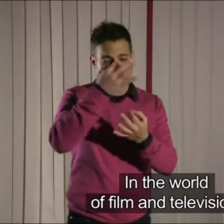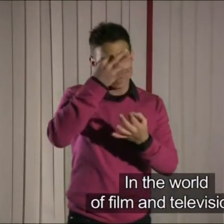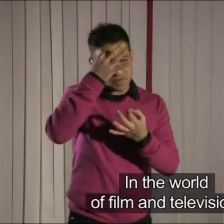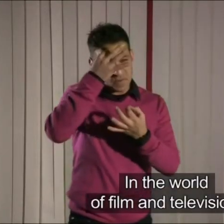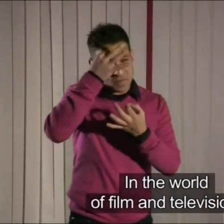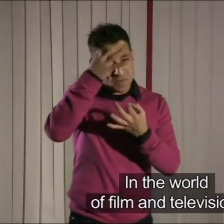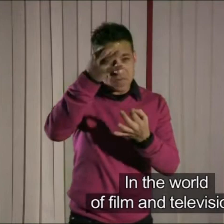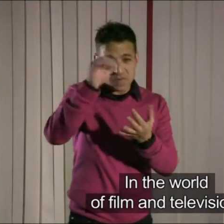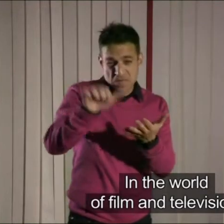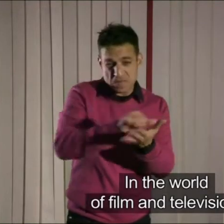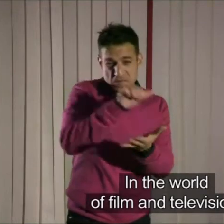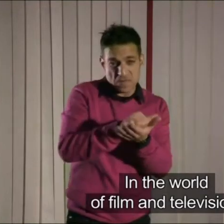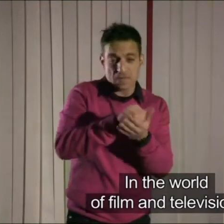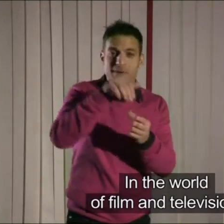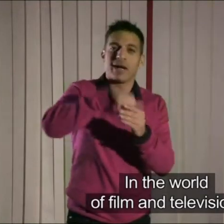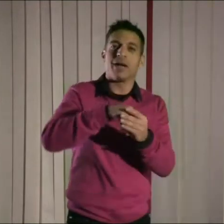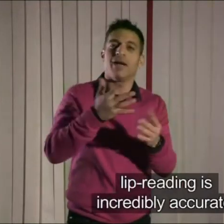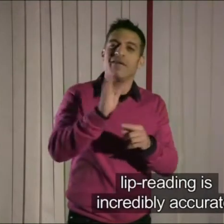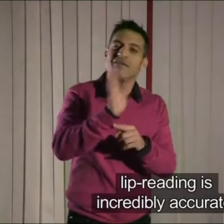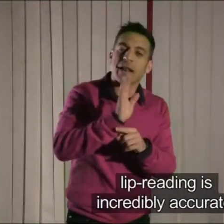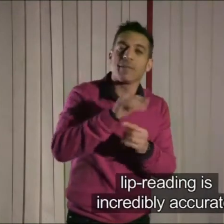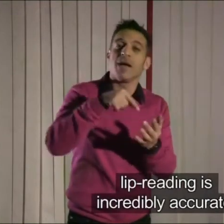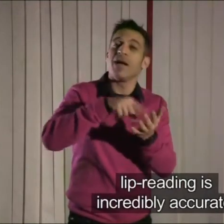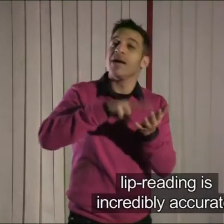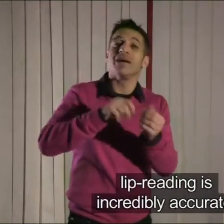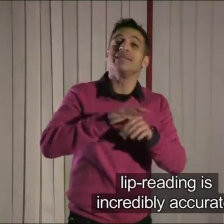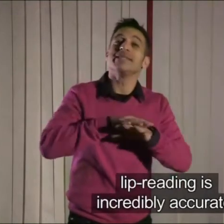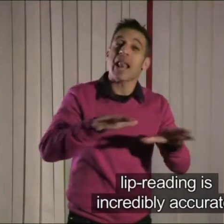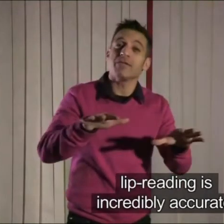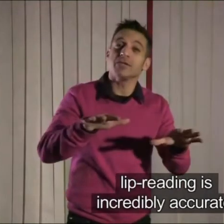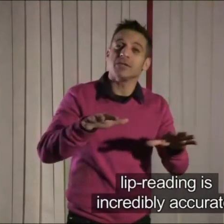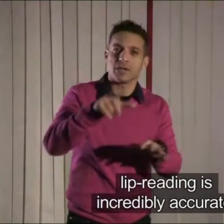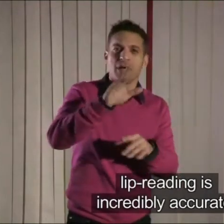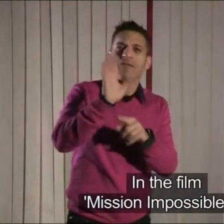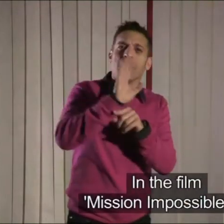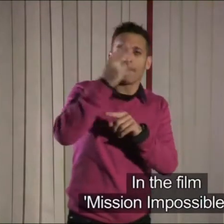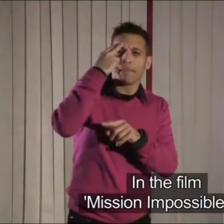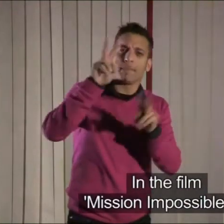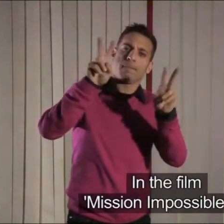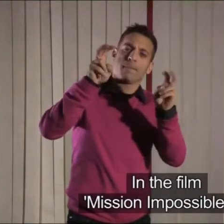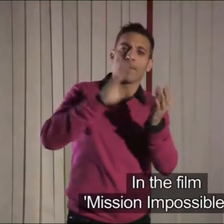In the world of film and television, lip reading is incredibly accurate.